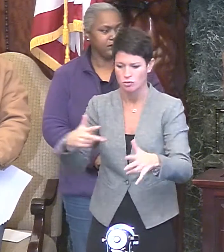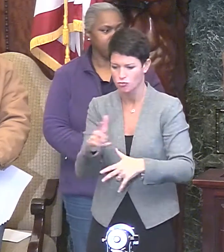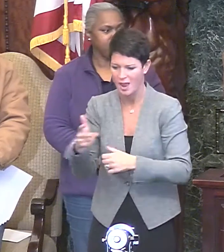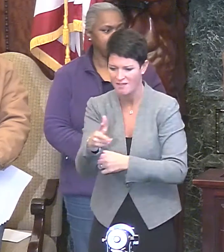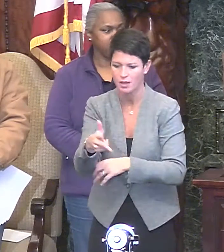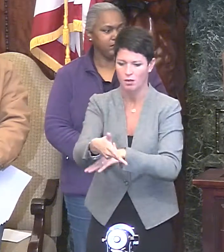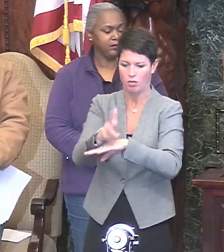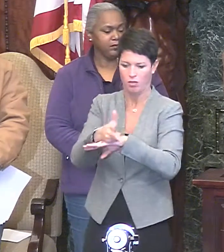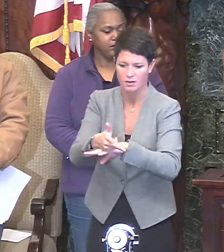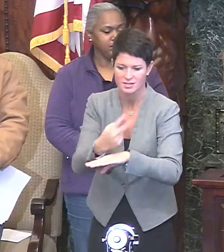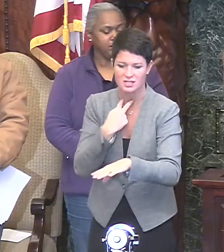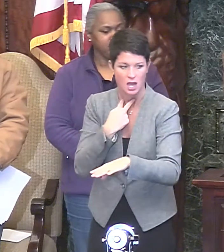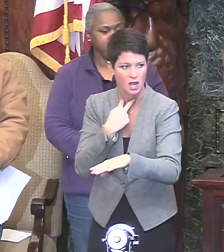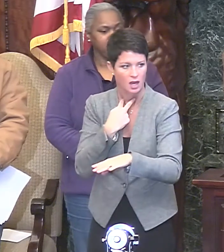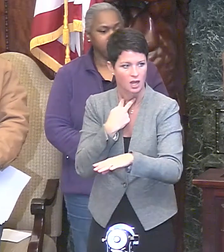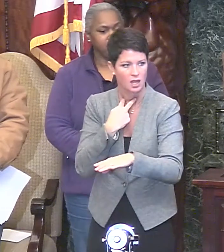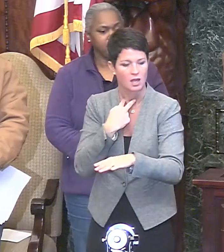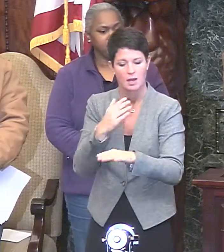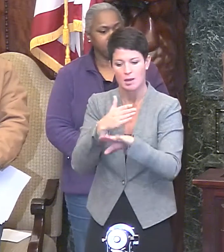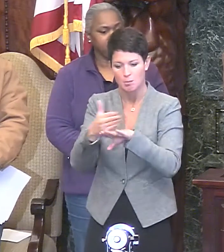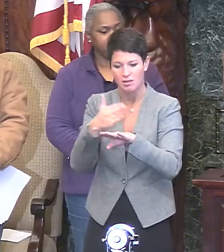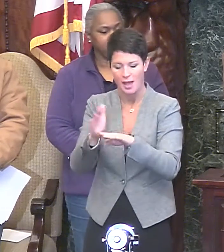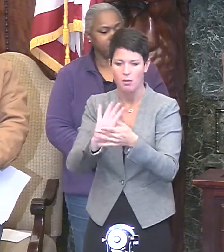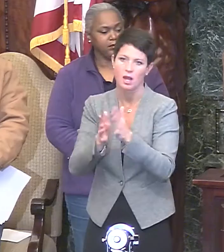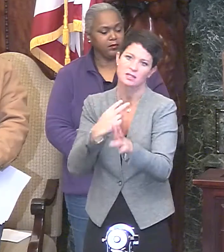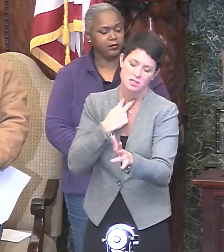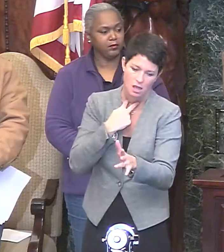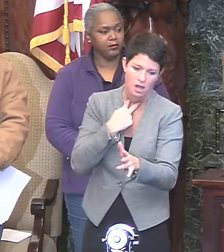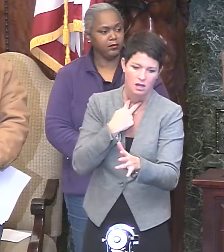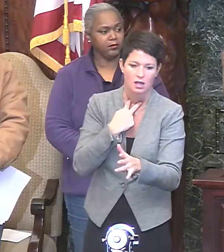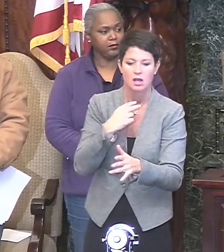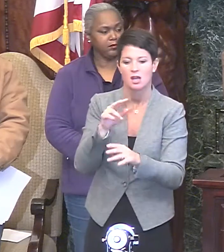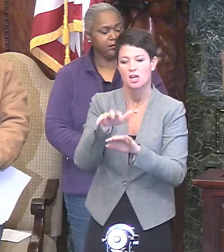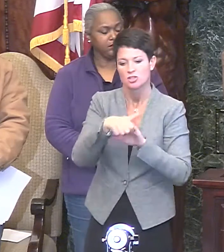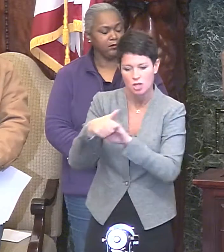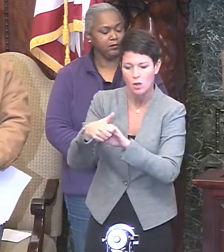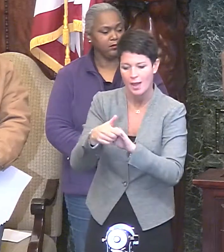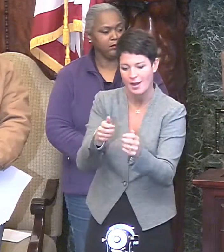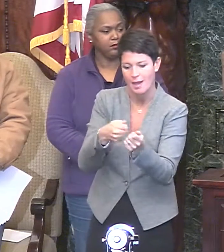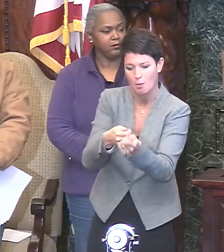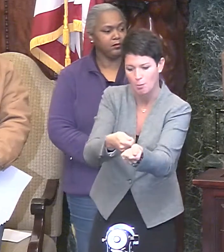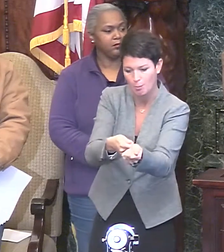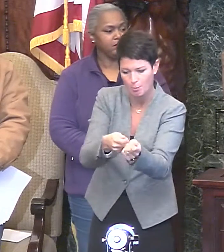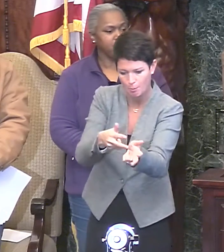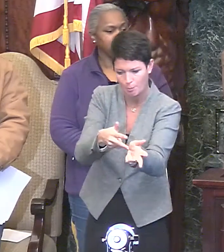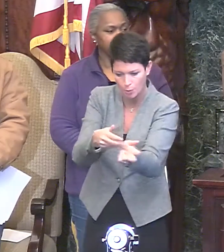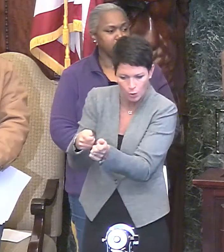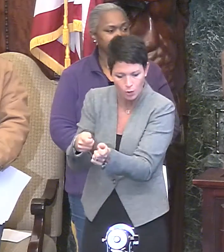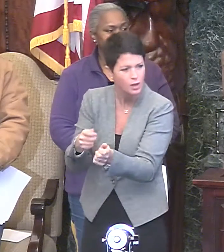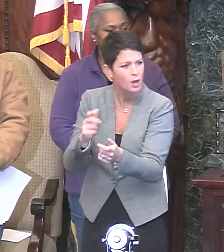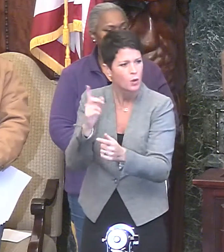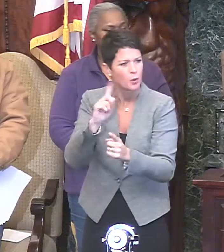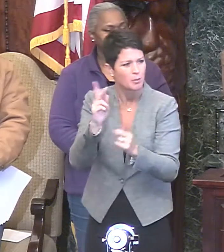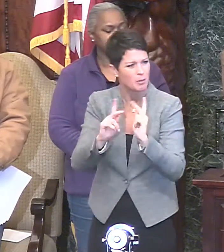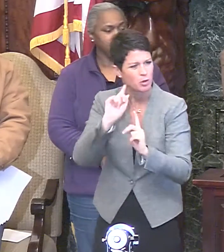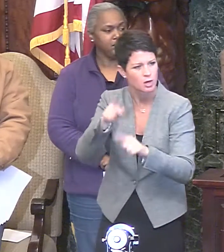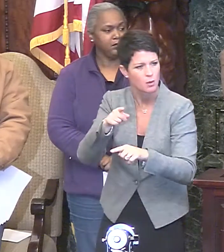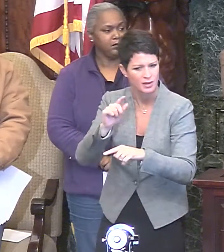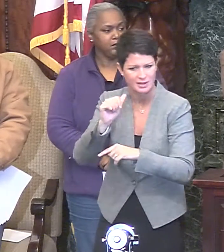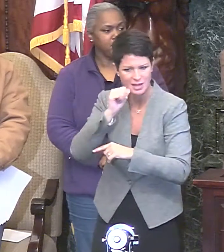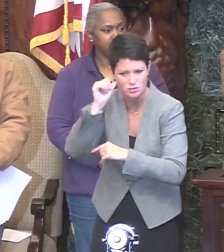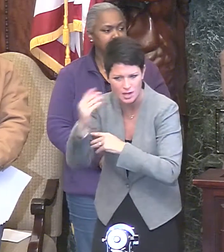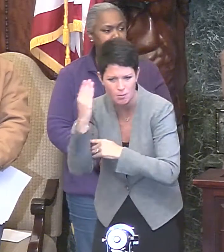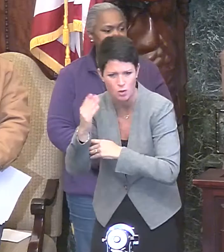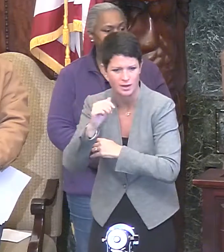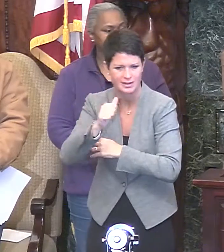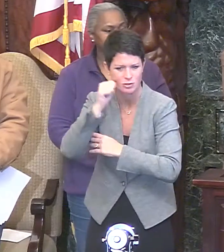getting stuck, delaying the plows, having to have a tow truck come and pull them out. I don't know where anybody was gone on Sunday morning or Sunday afternoon